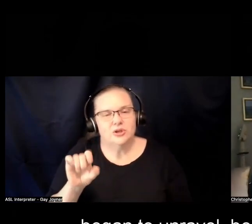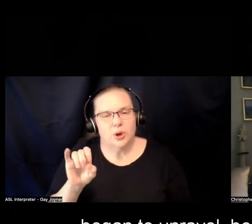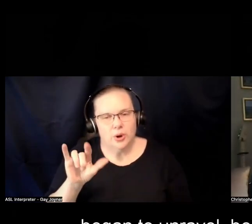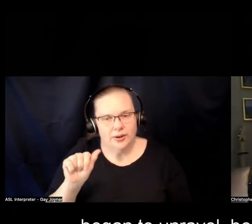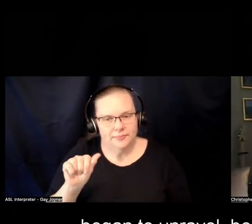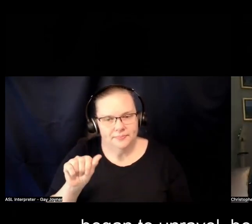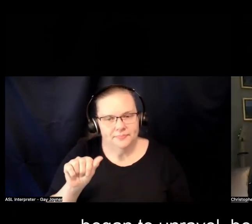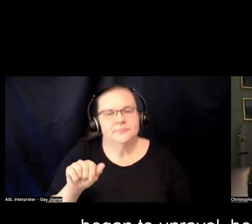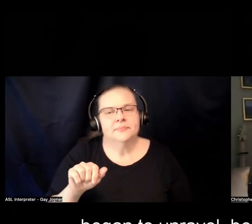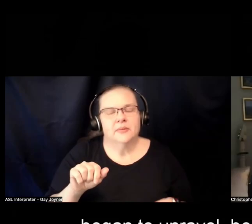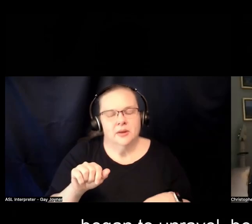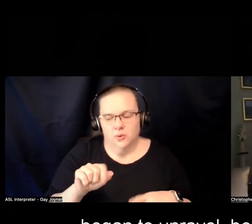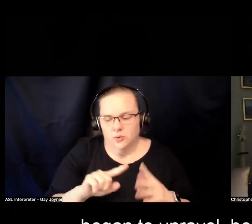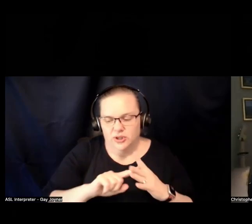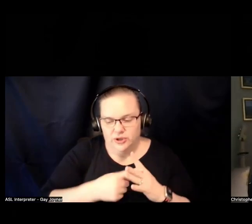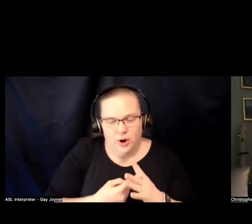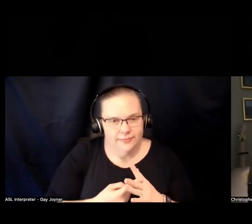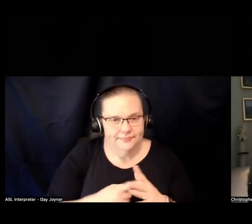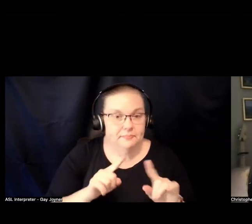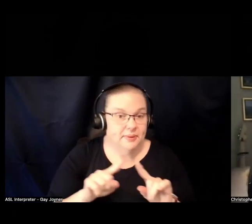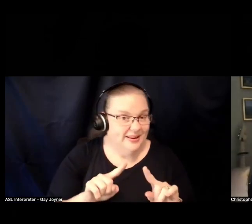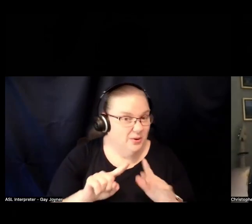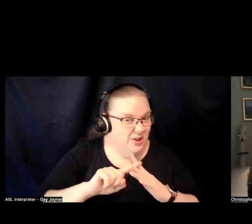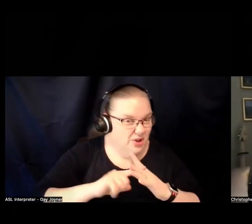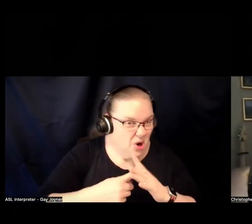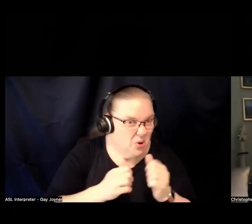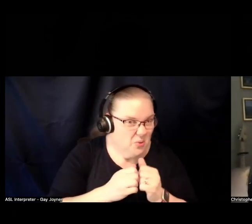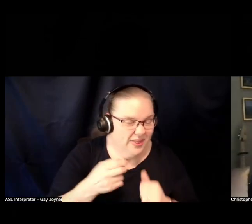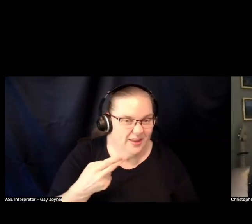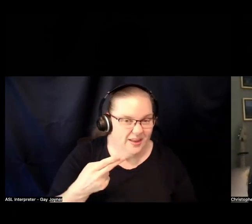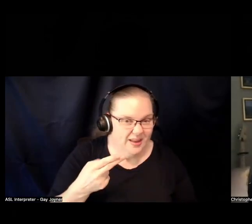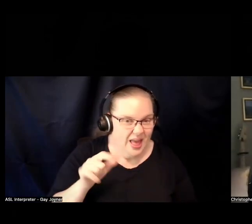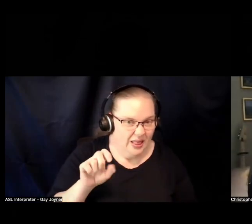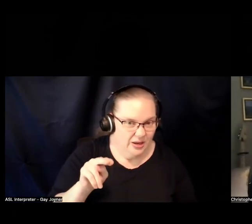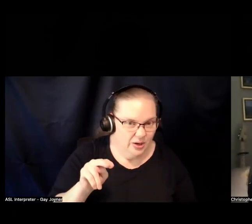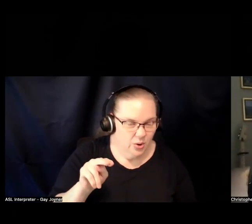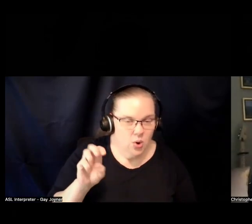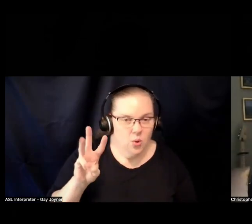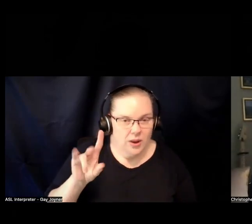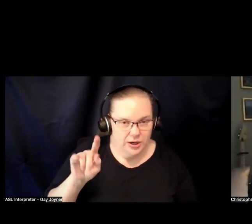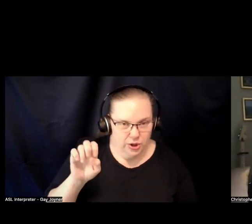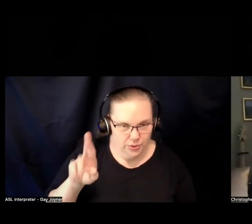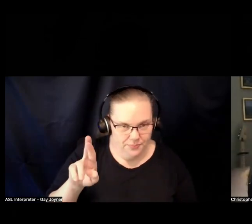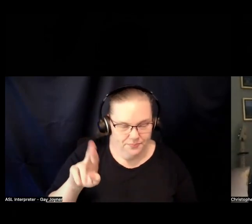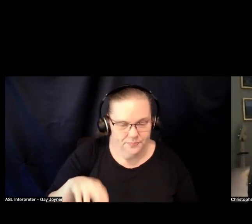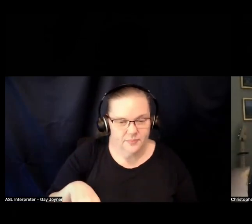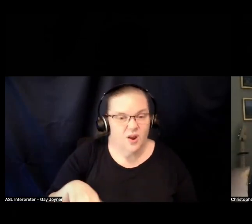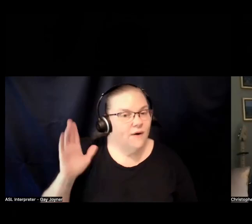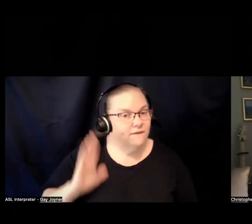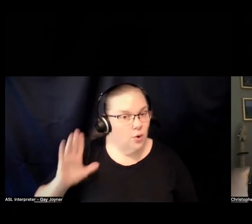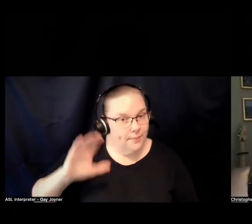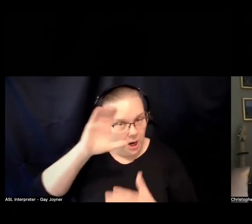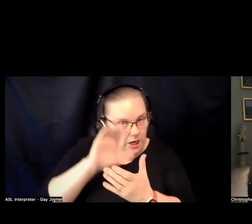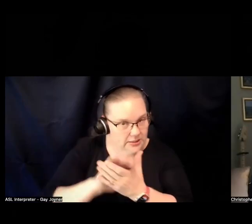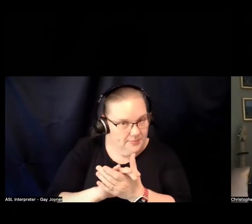to unravel, beginning with the appearance of Helen Winter, DeSola's ex-wife. Her former husband, she said,